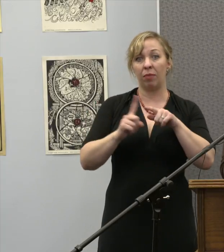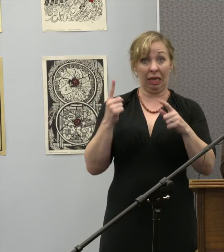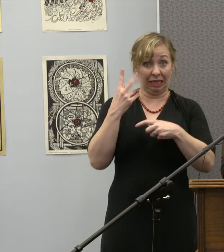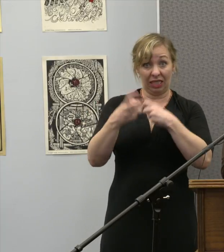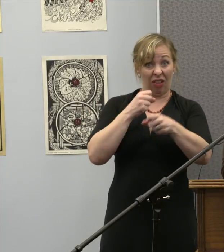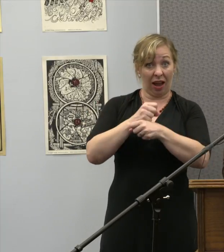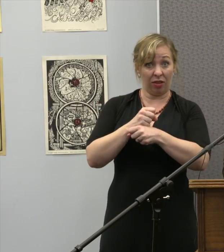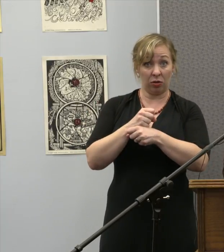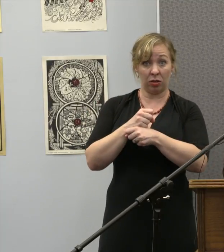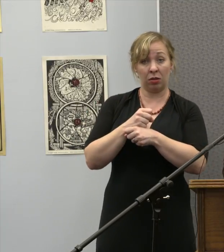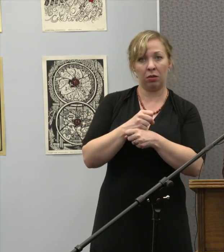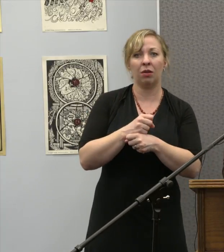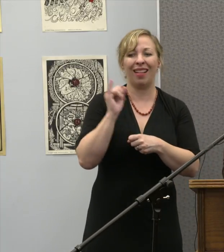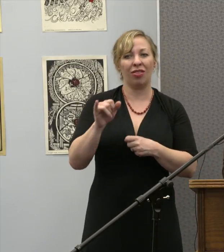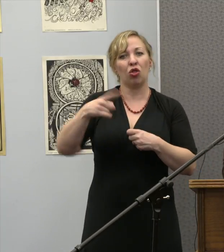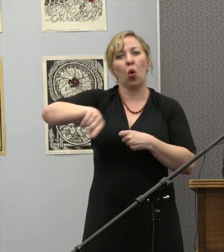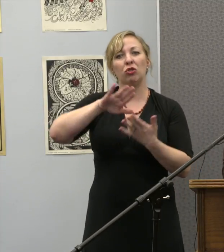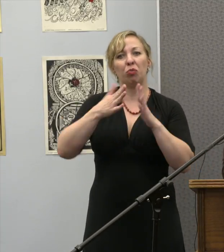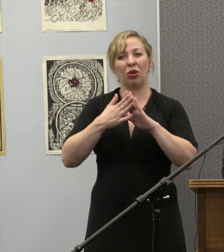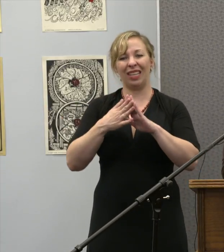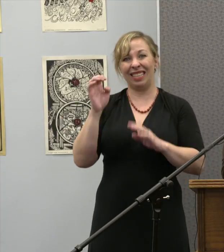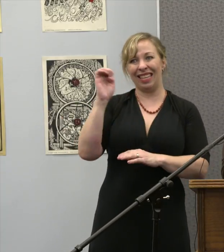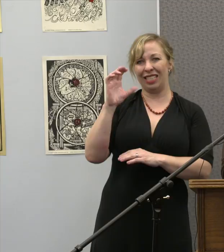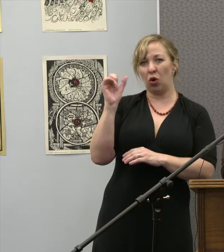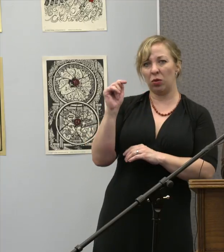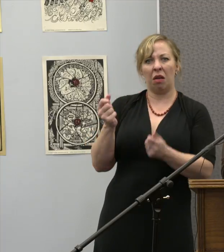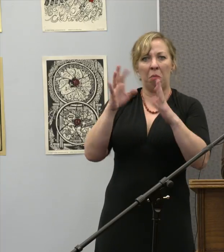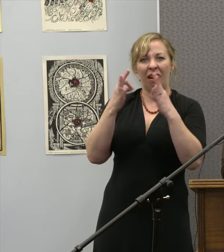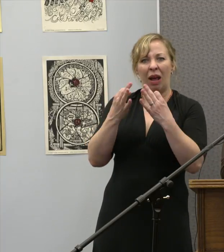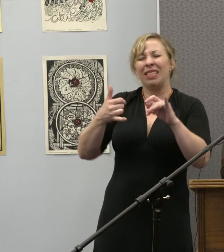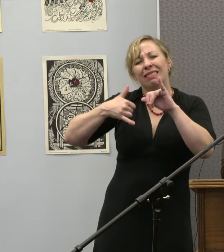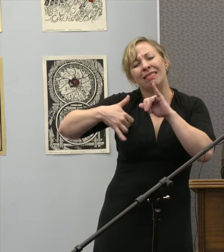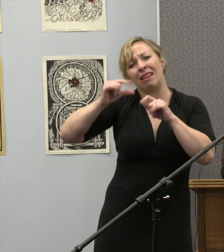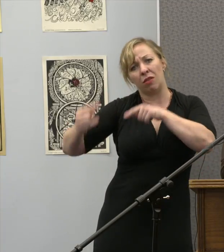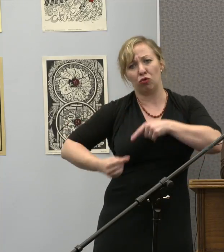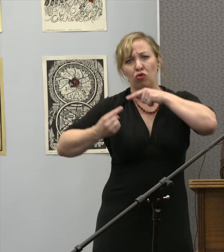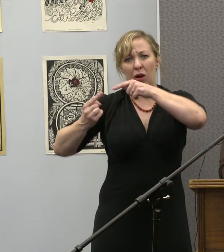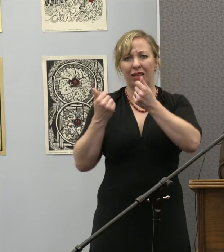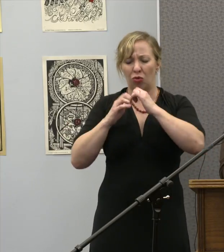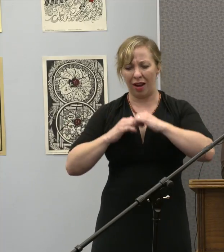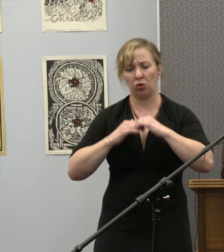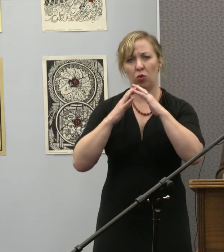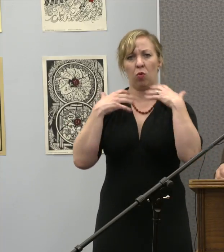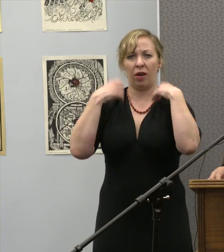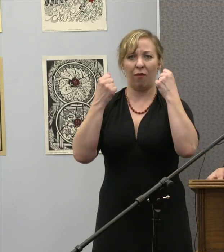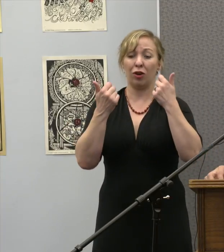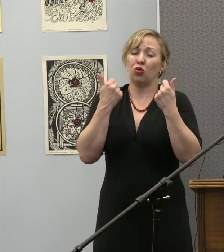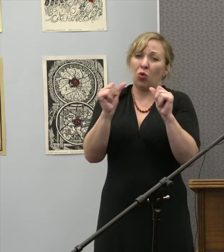happened, these communities in the East Coast and many families are still struggling to get back on their feet and to their